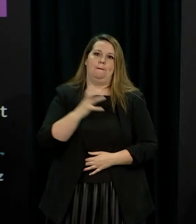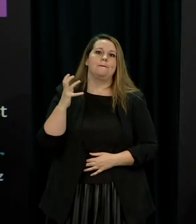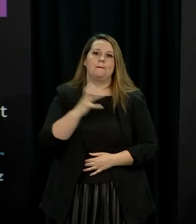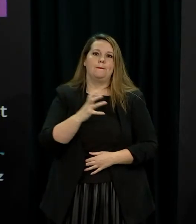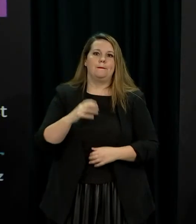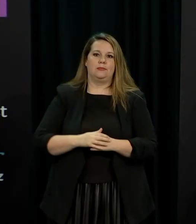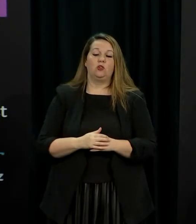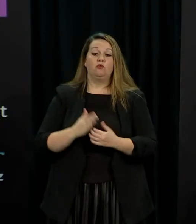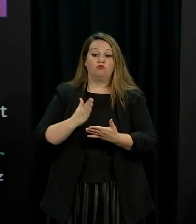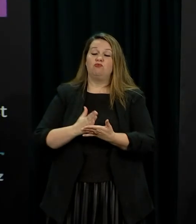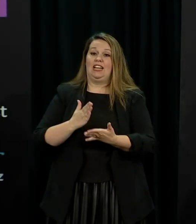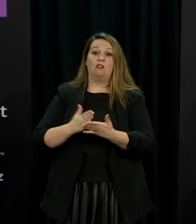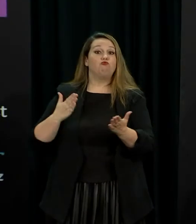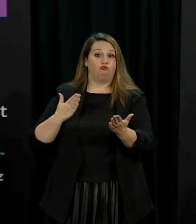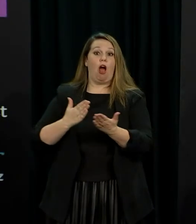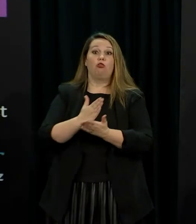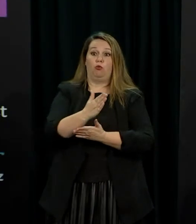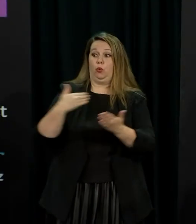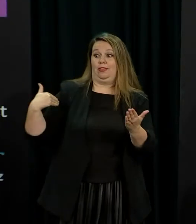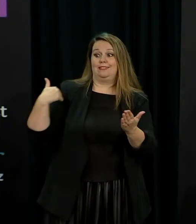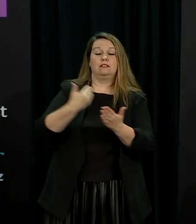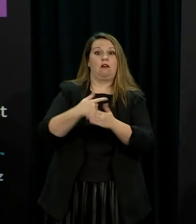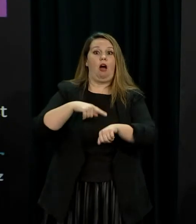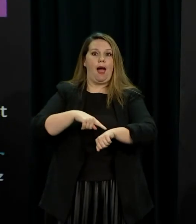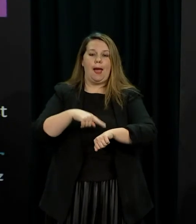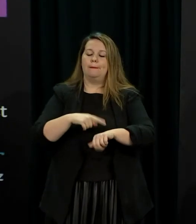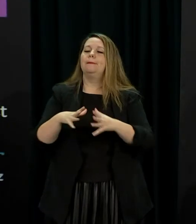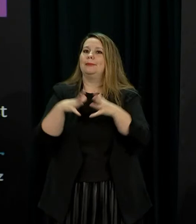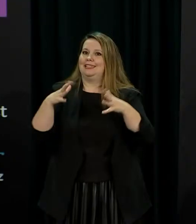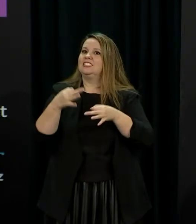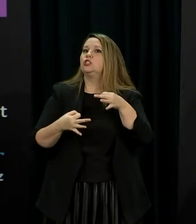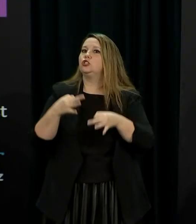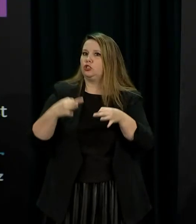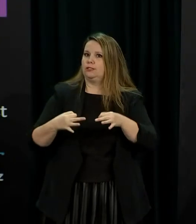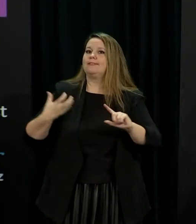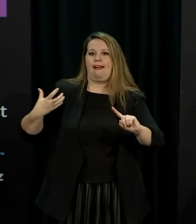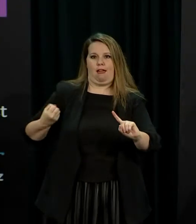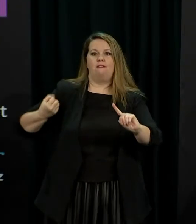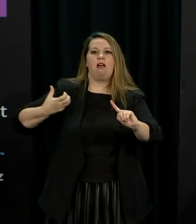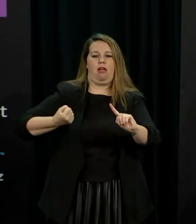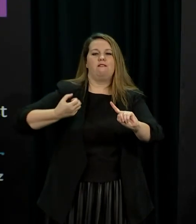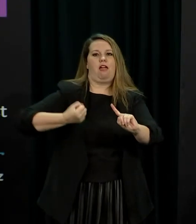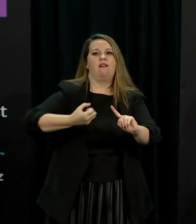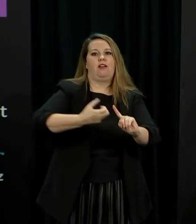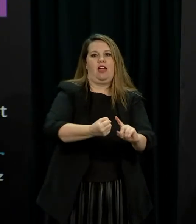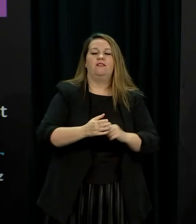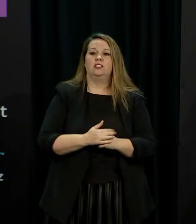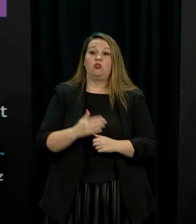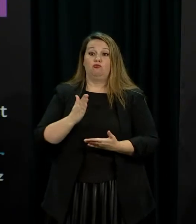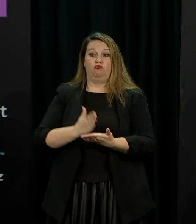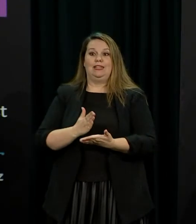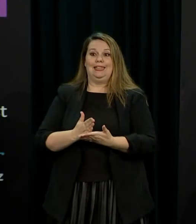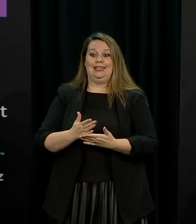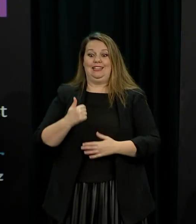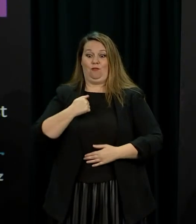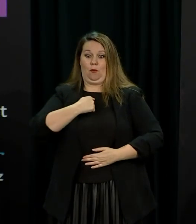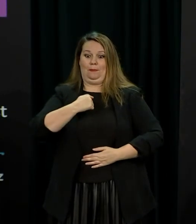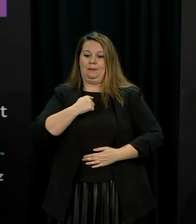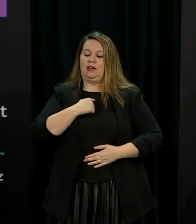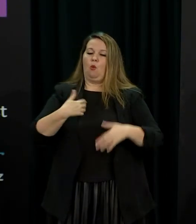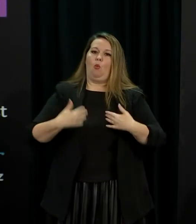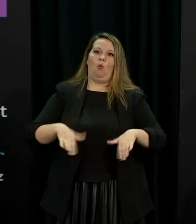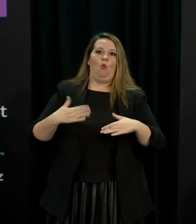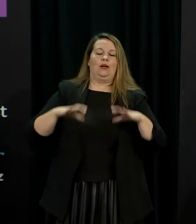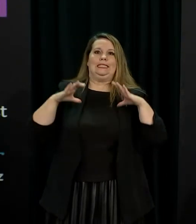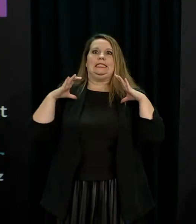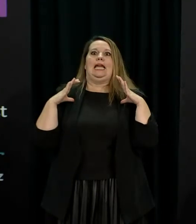that. This is what created the intensity, really, was that it was every day, every decision, really, and every bit of advice. There was a lot